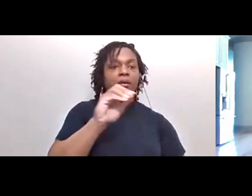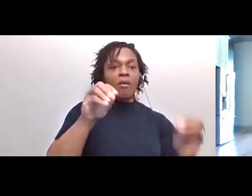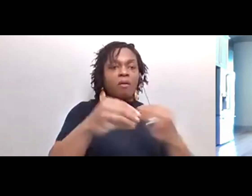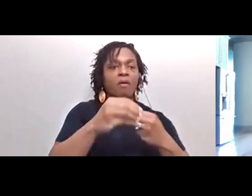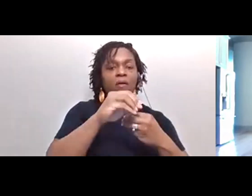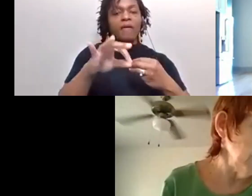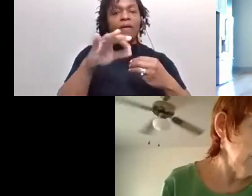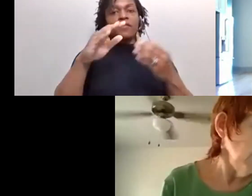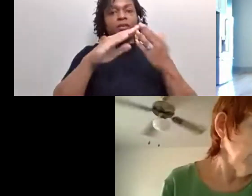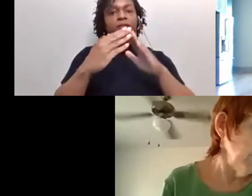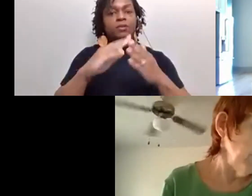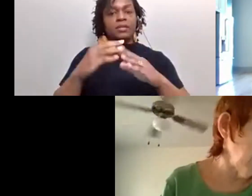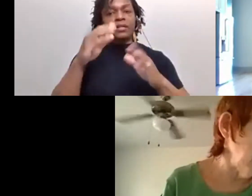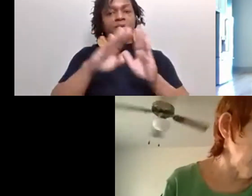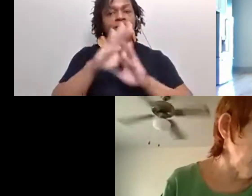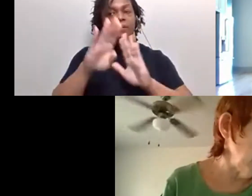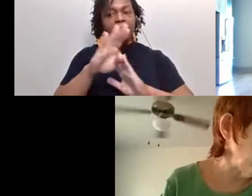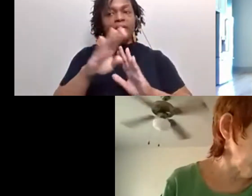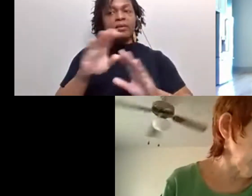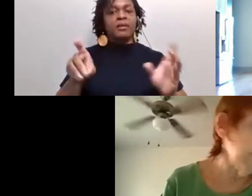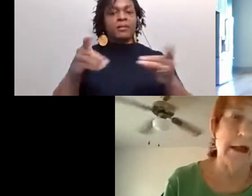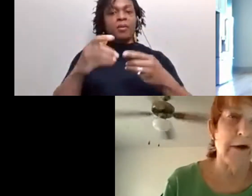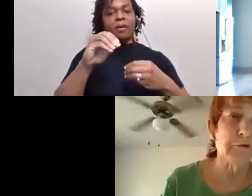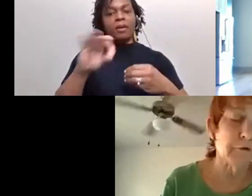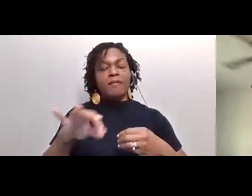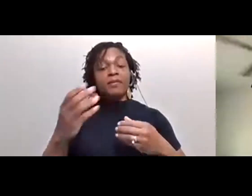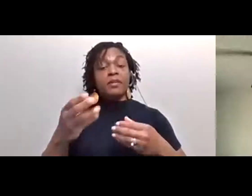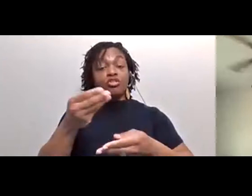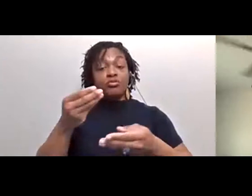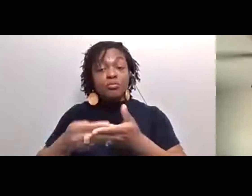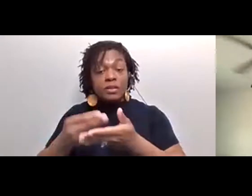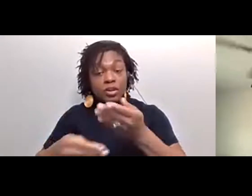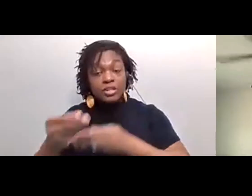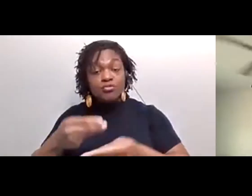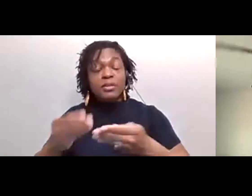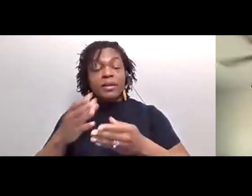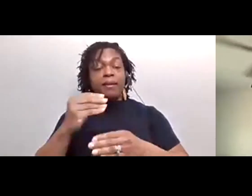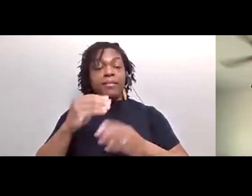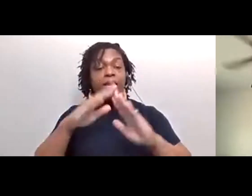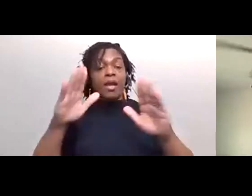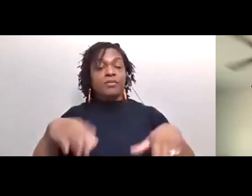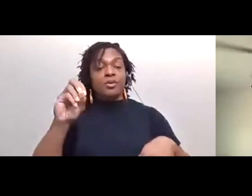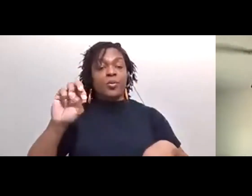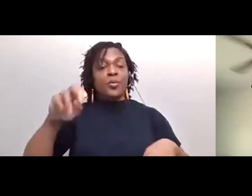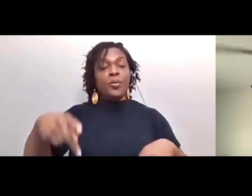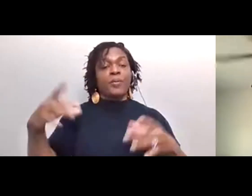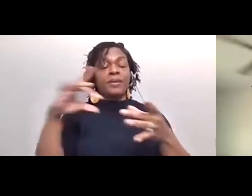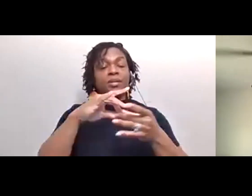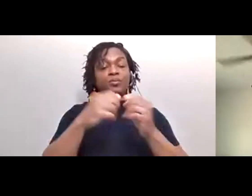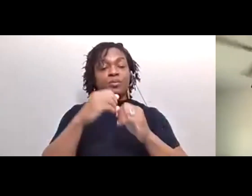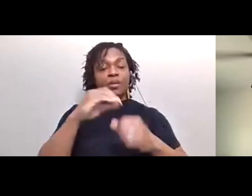Community Development, the Department of Treasury, and the Housing Corporation regarding the